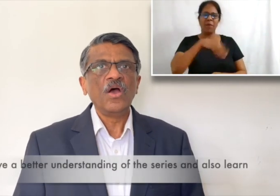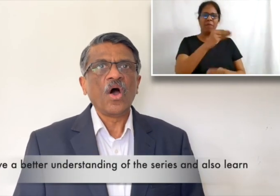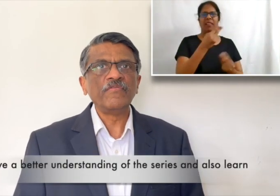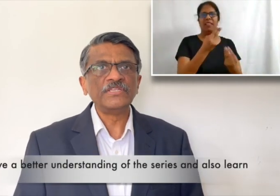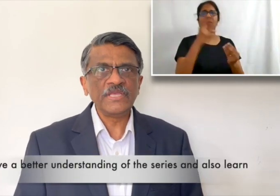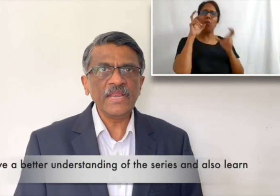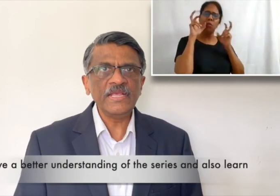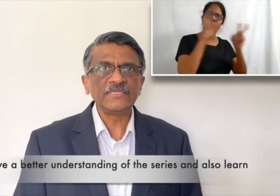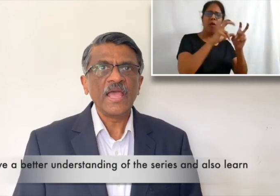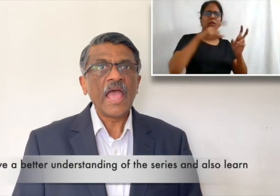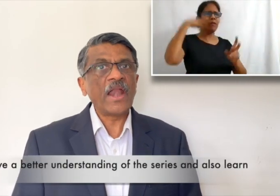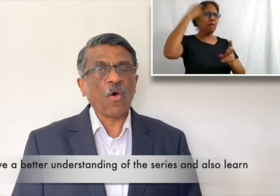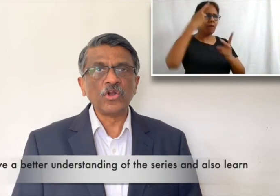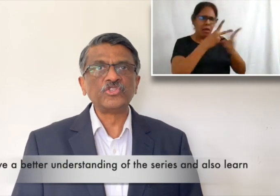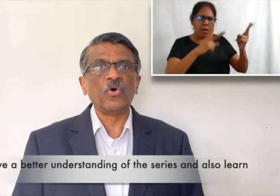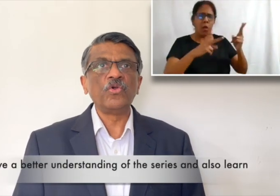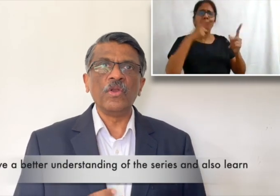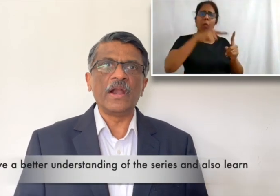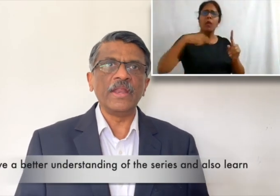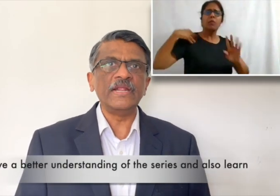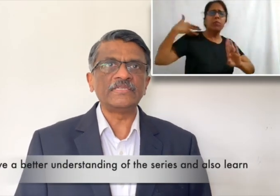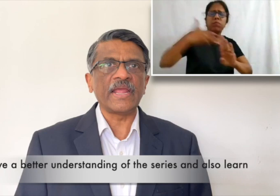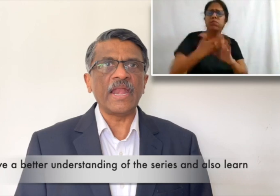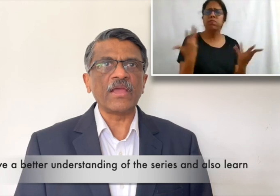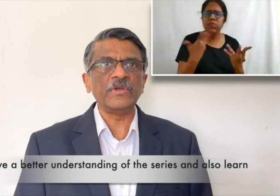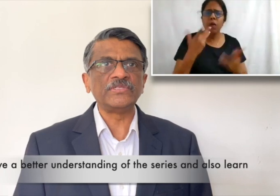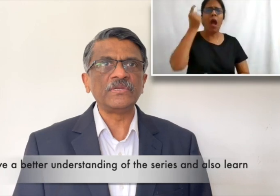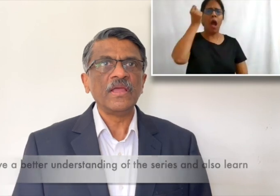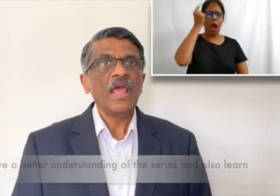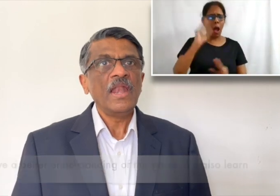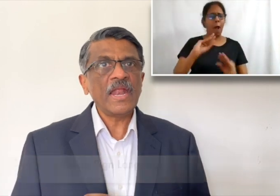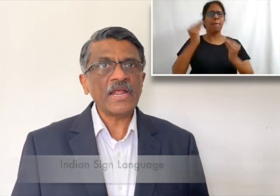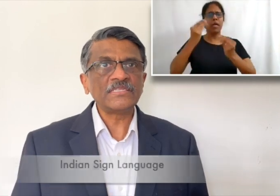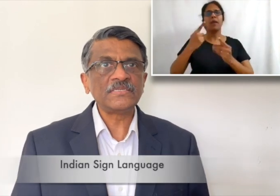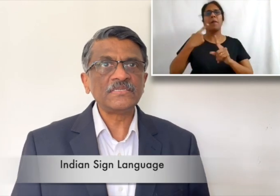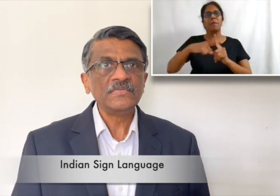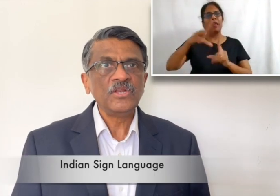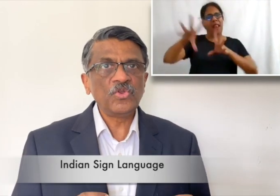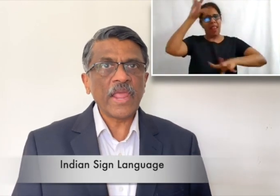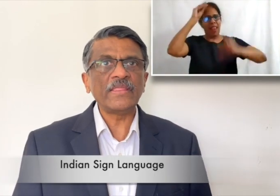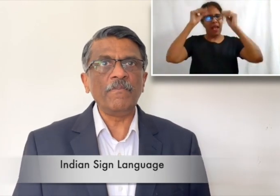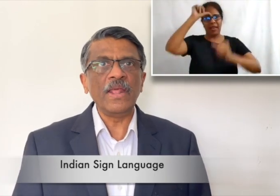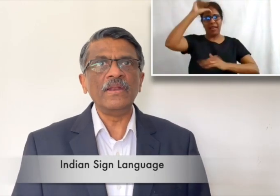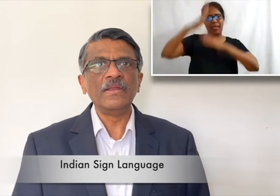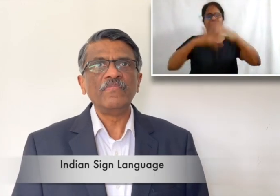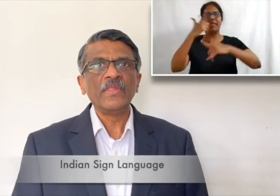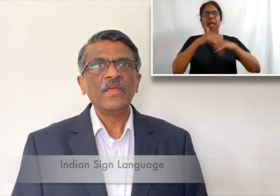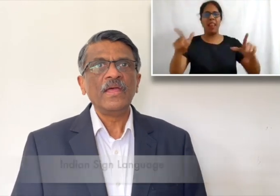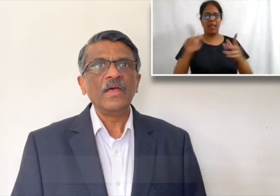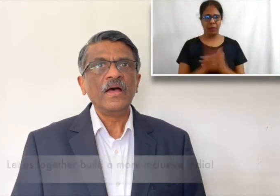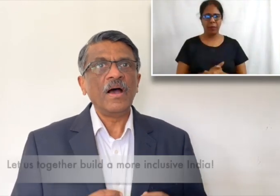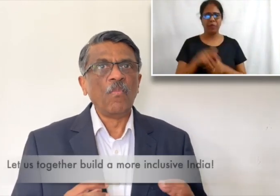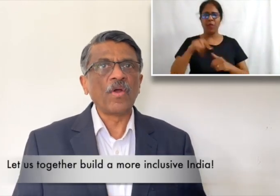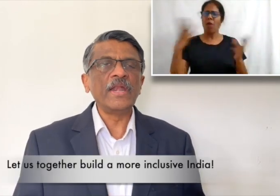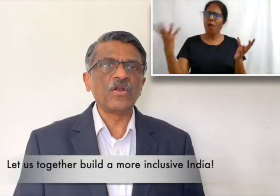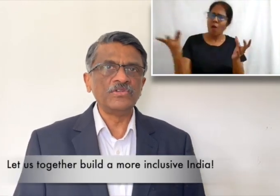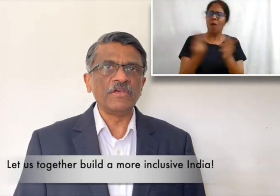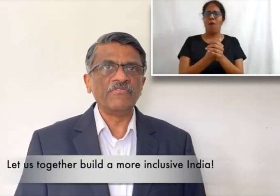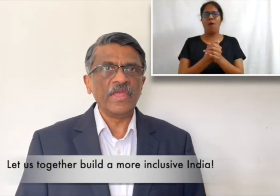of the series and also to learn Indian Sign Language. Let us together build a more inclusive